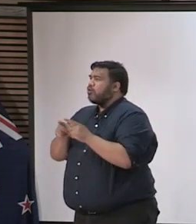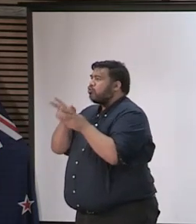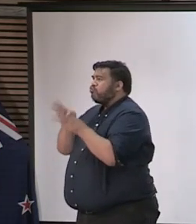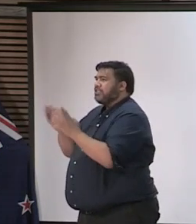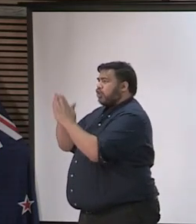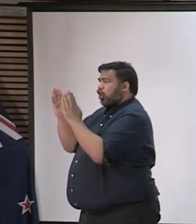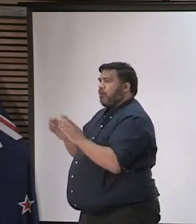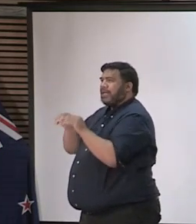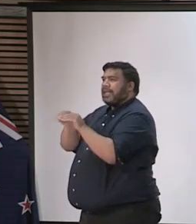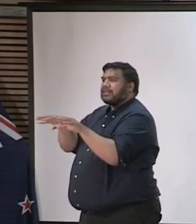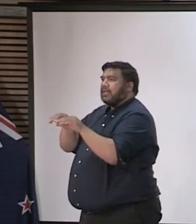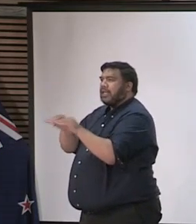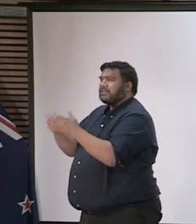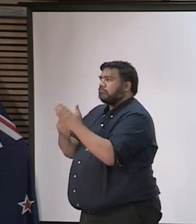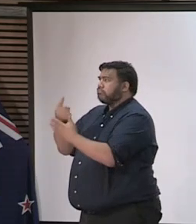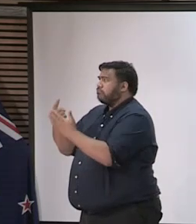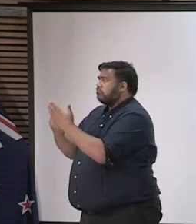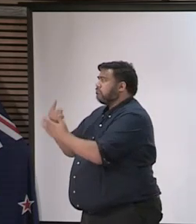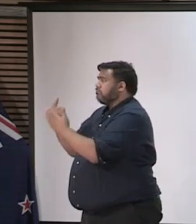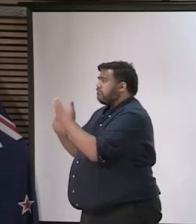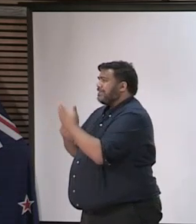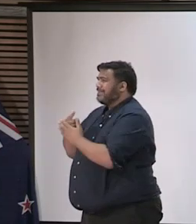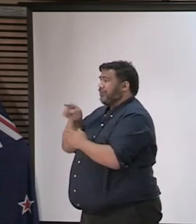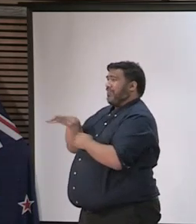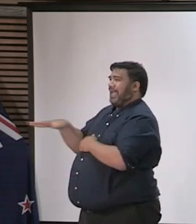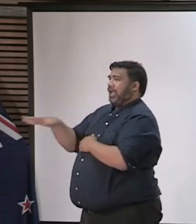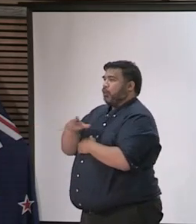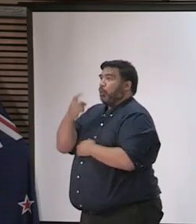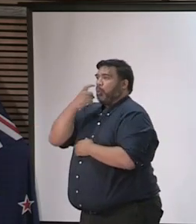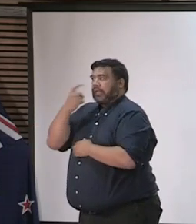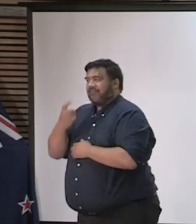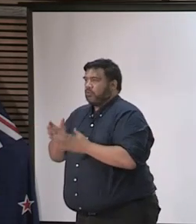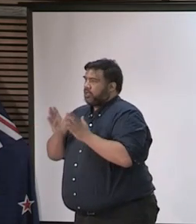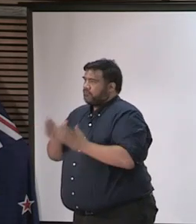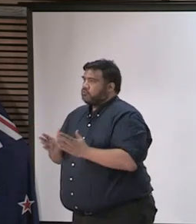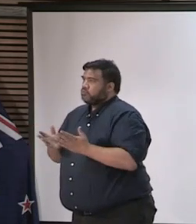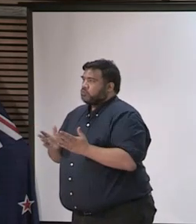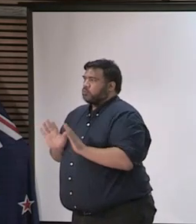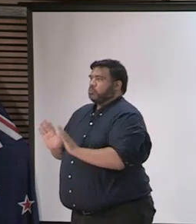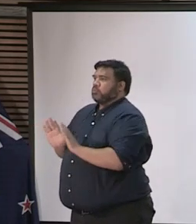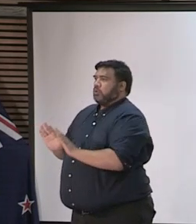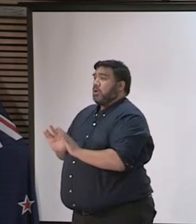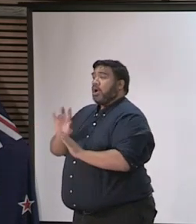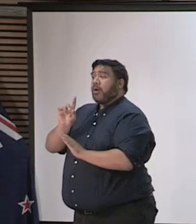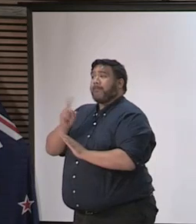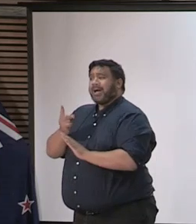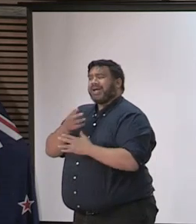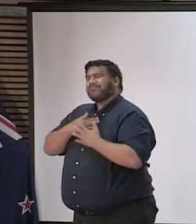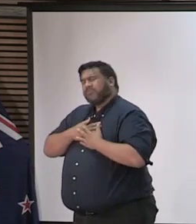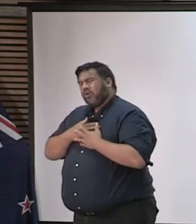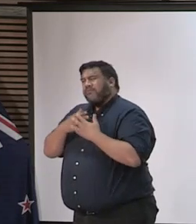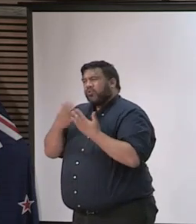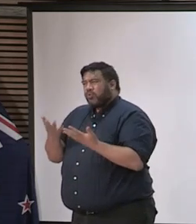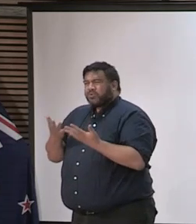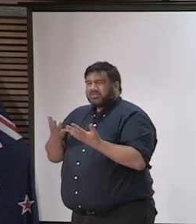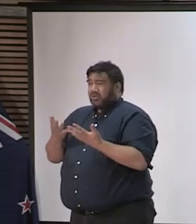So in that setting, I think we want to be particularly careful. But I am very keen to extend the compassionate. There